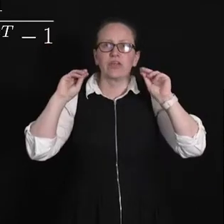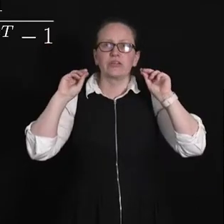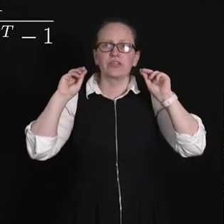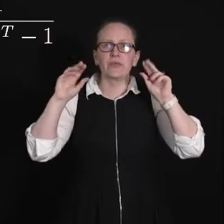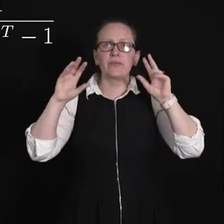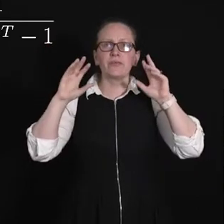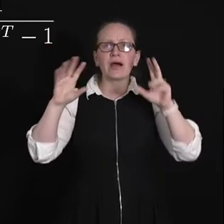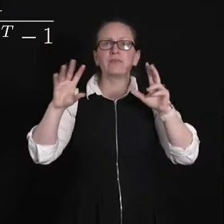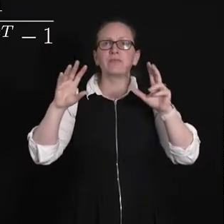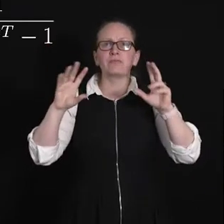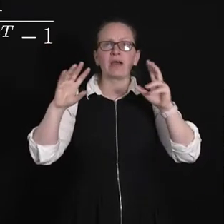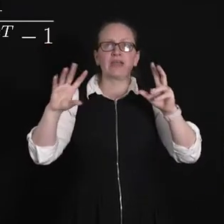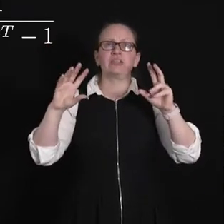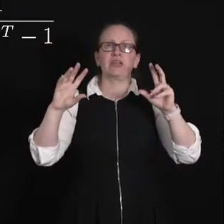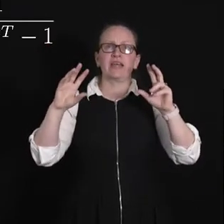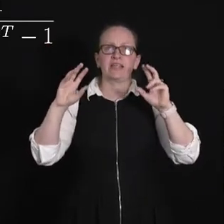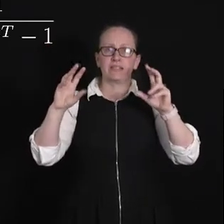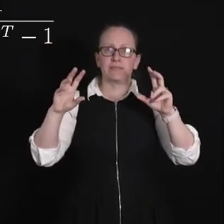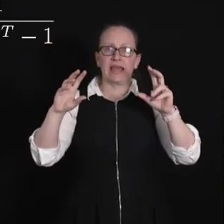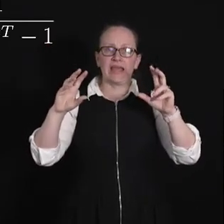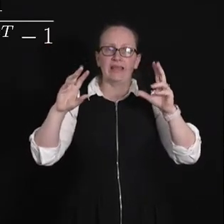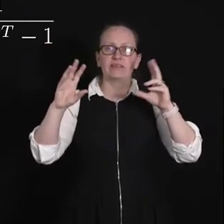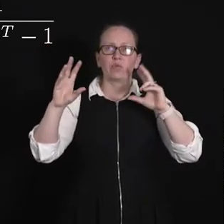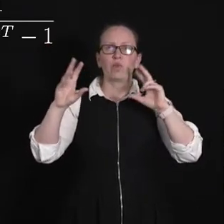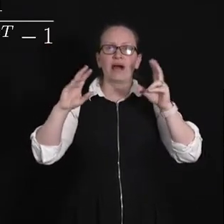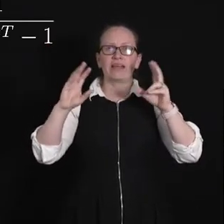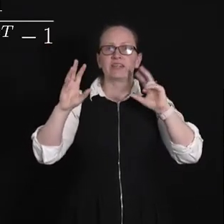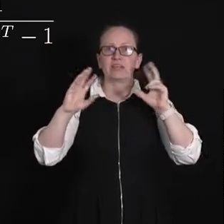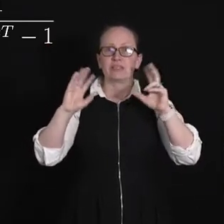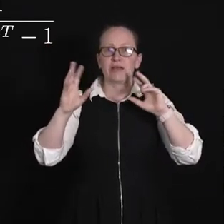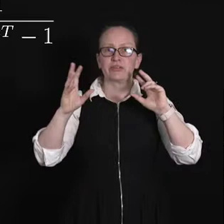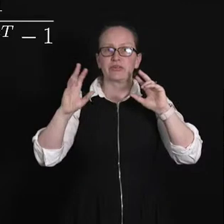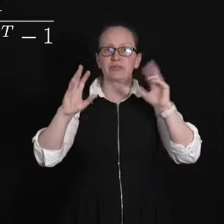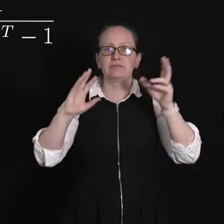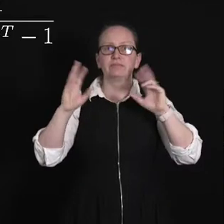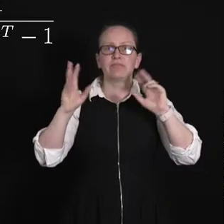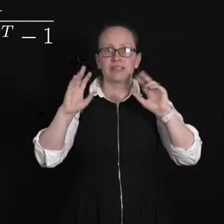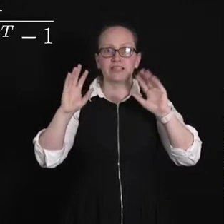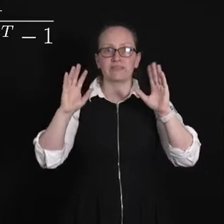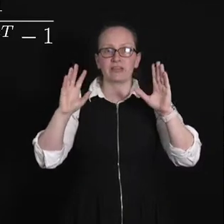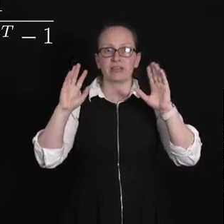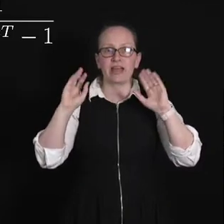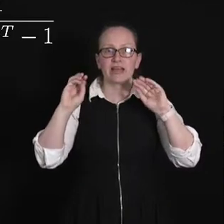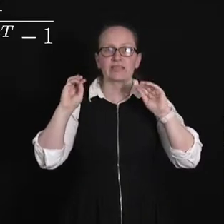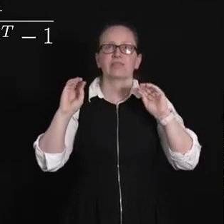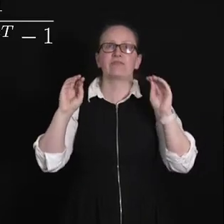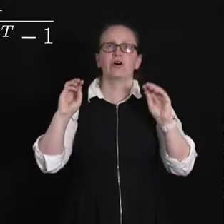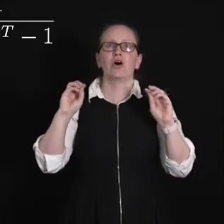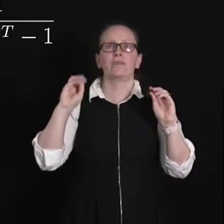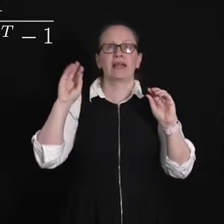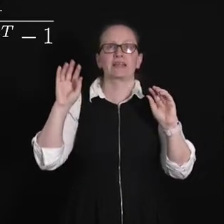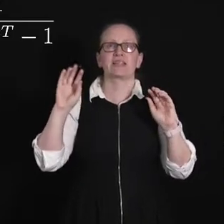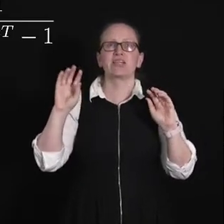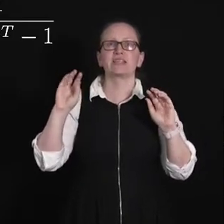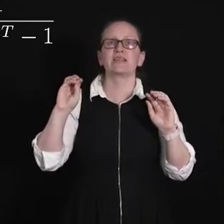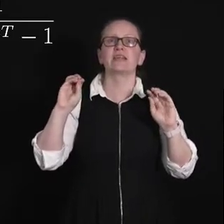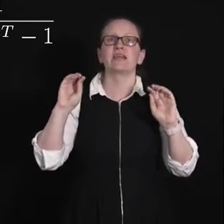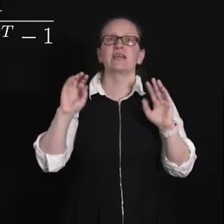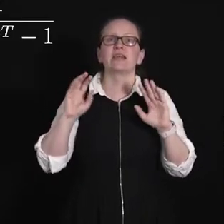So one way to explain why the spectral radiance function has the form Planck suggested is